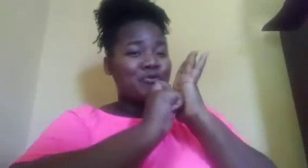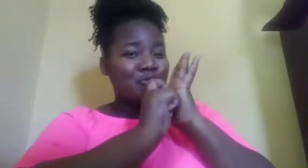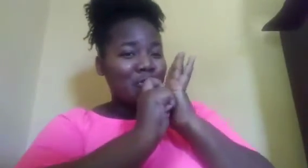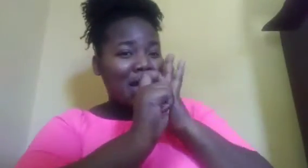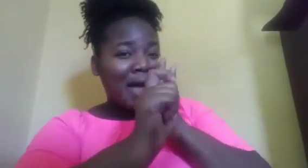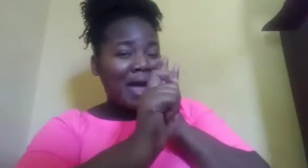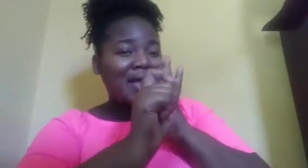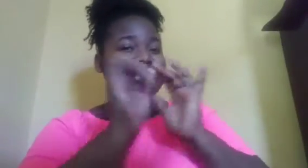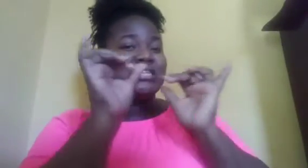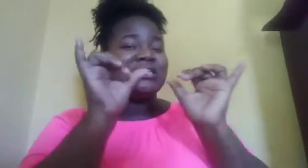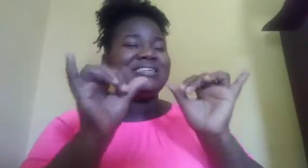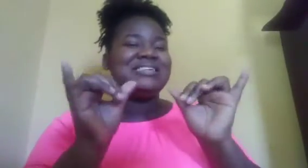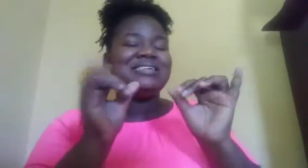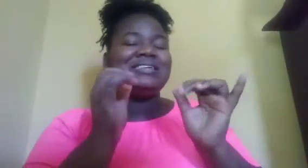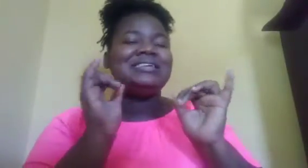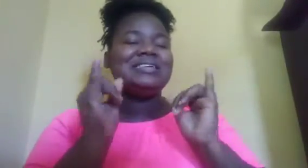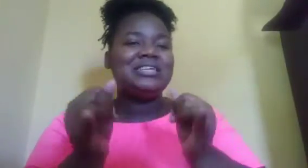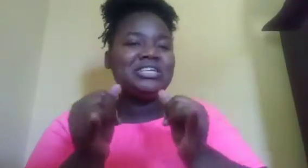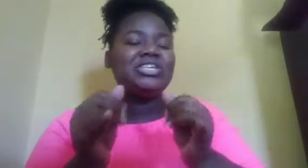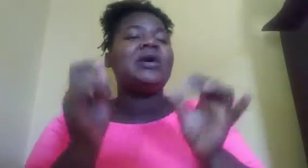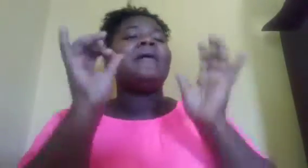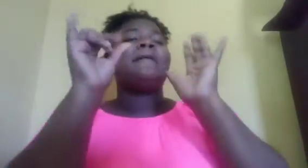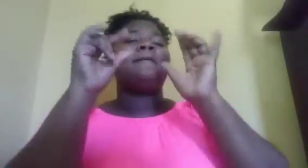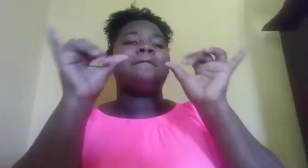Then we write each measurement.